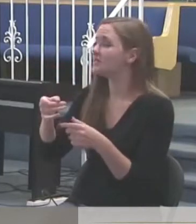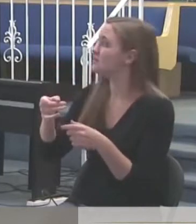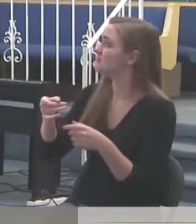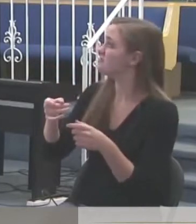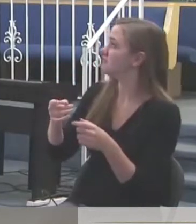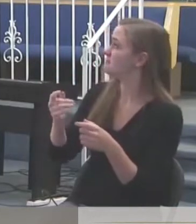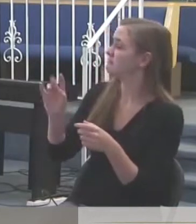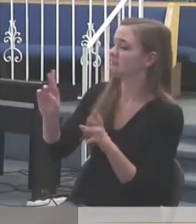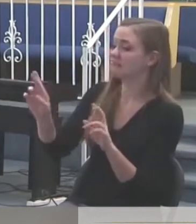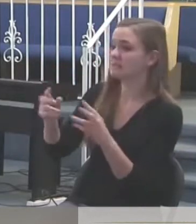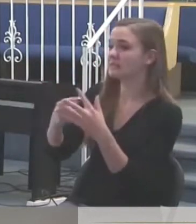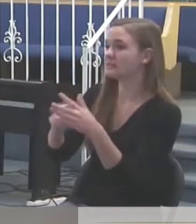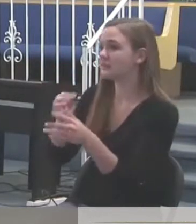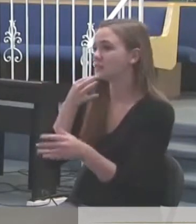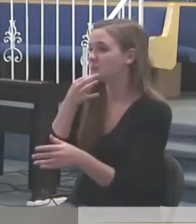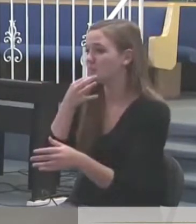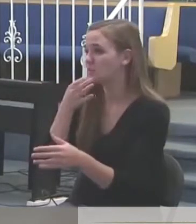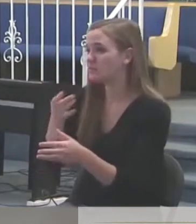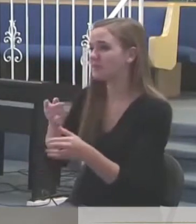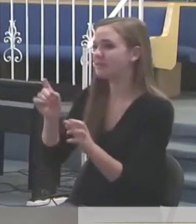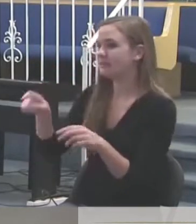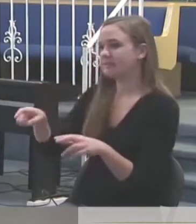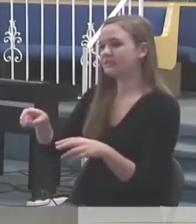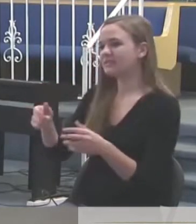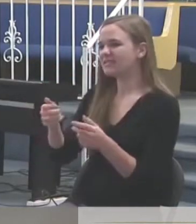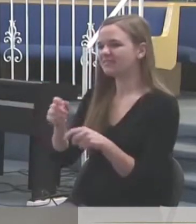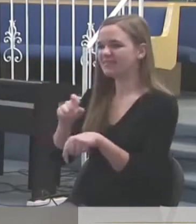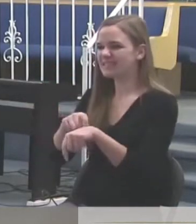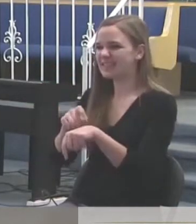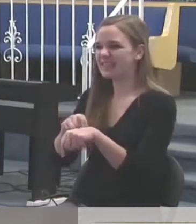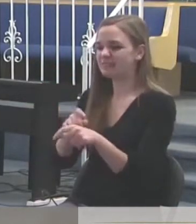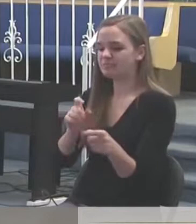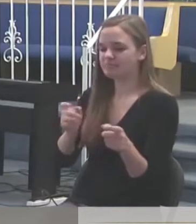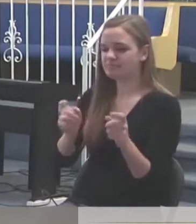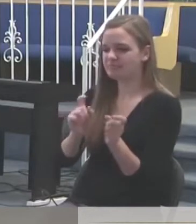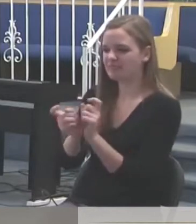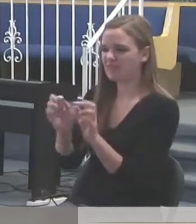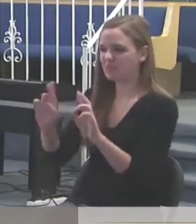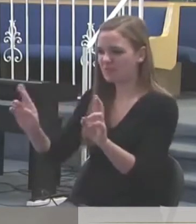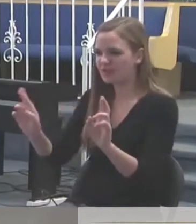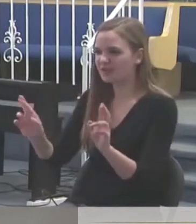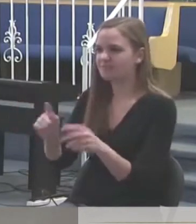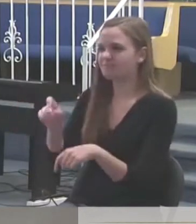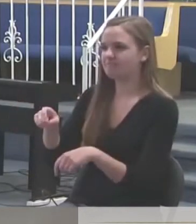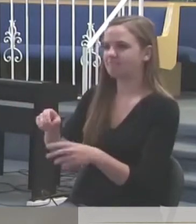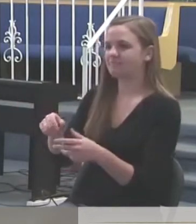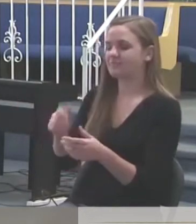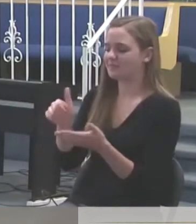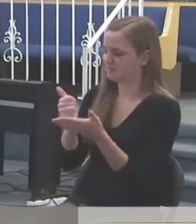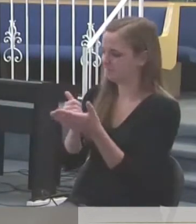getting ready to start. Amen. And I know we need a little time to adjust for some things, so amen.